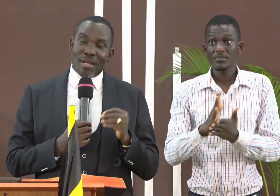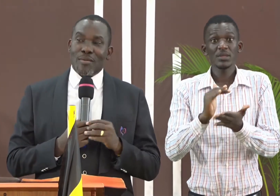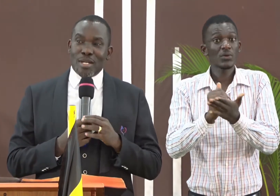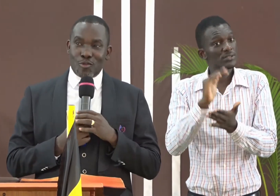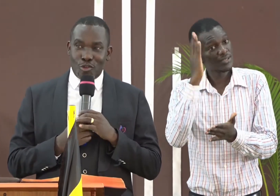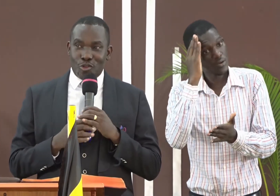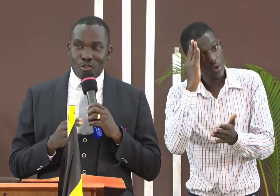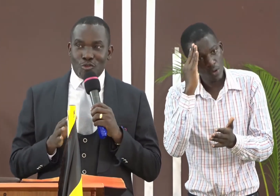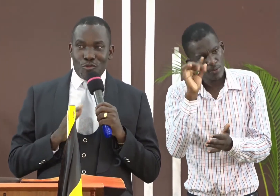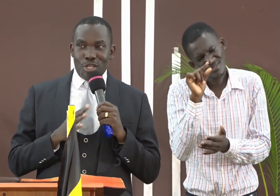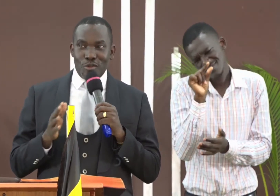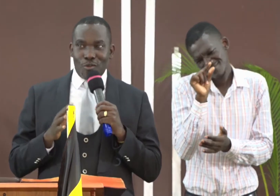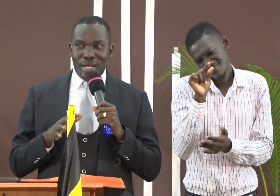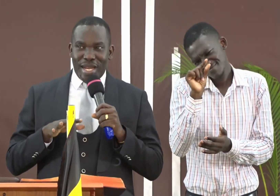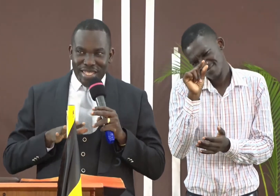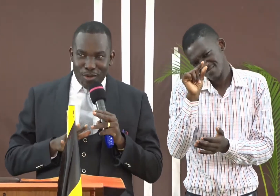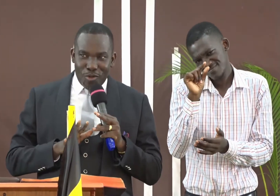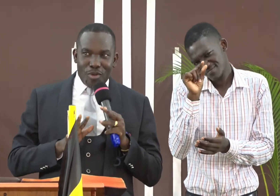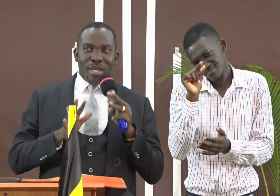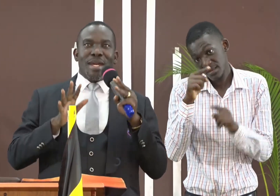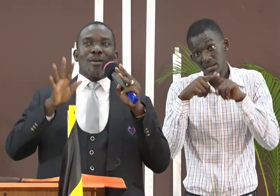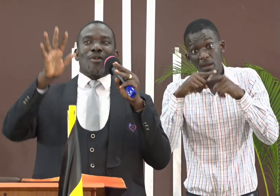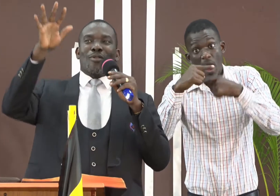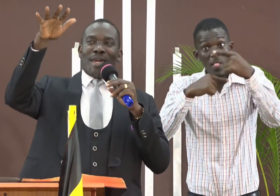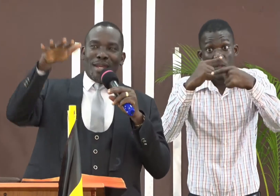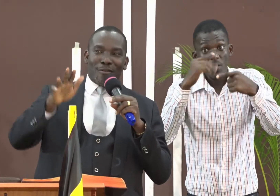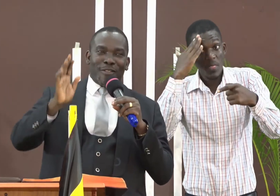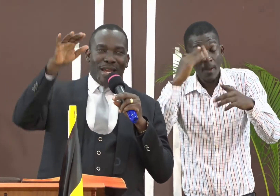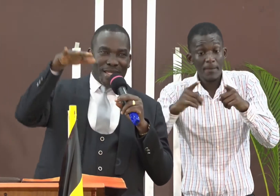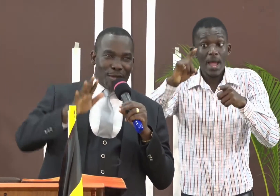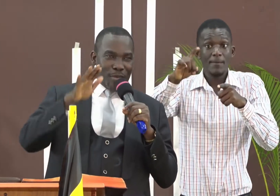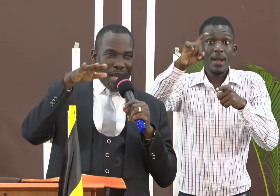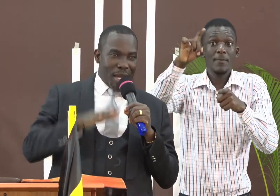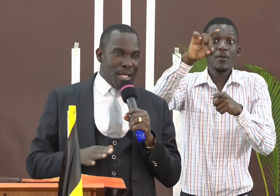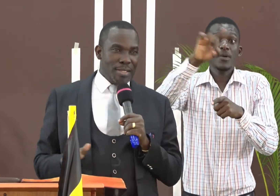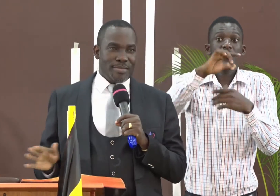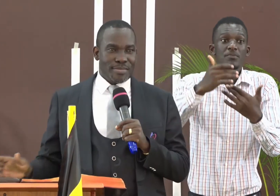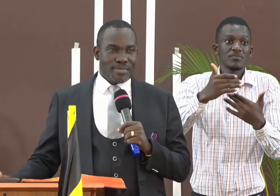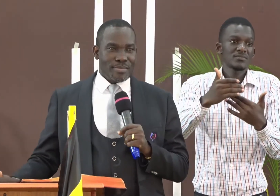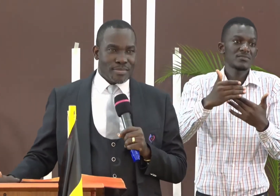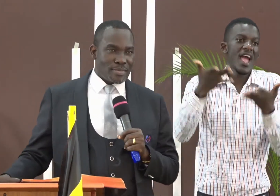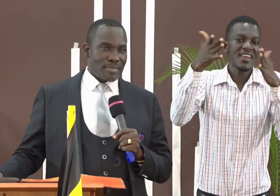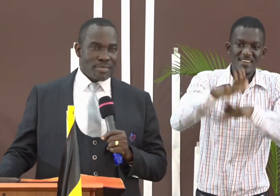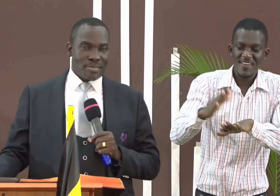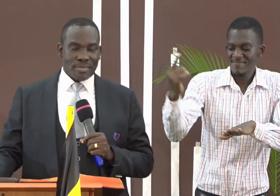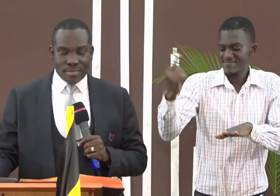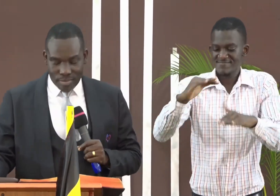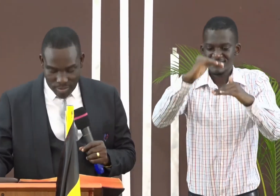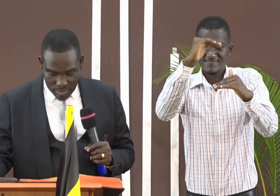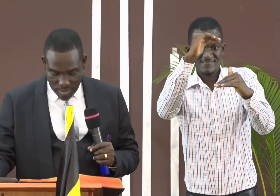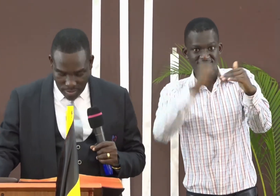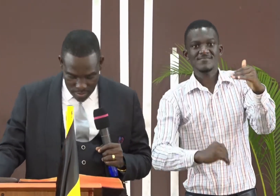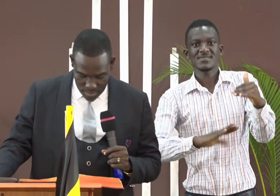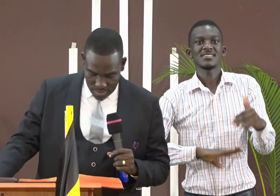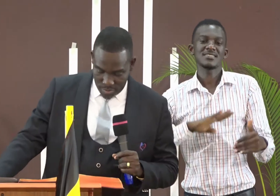n'okumanyana kera kwali kutonotono okulungi n'okubi naye kati gyekukomya okugendanga kweyongera ne kufa n'asala ku myaka. Because even the kind of